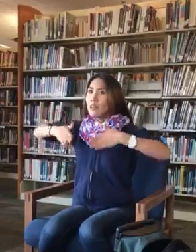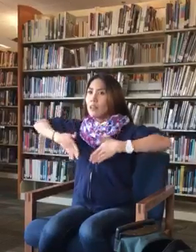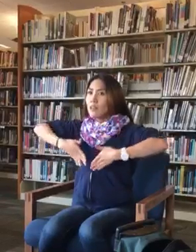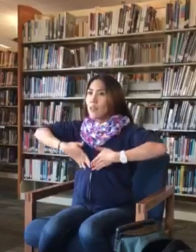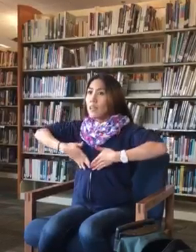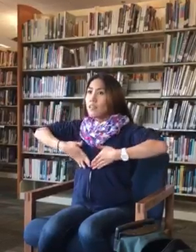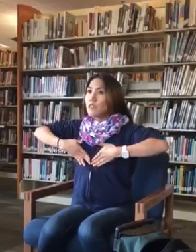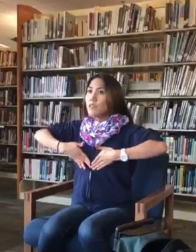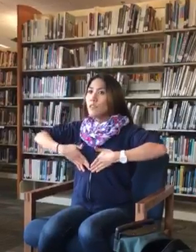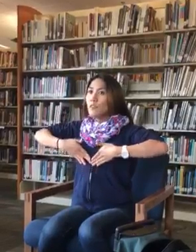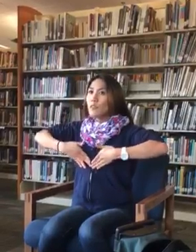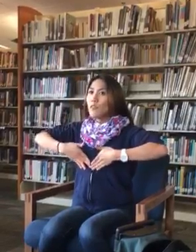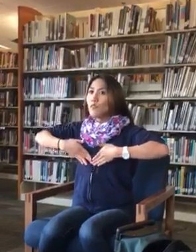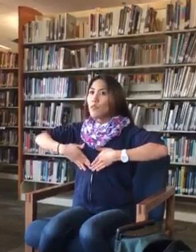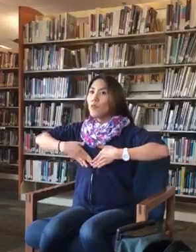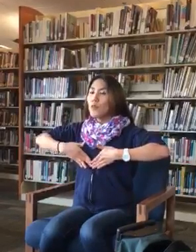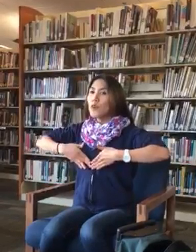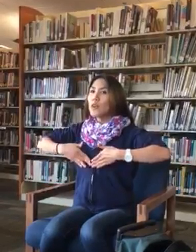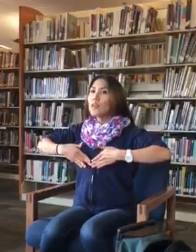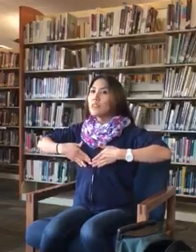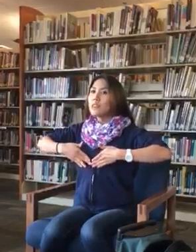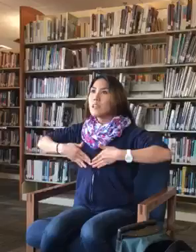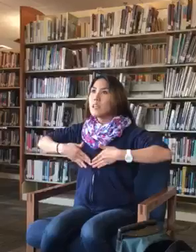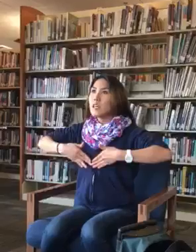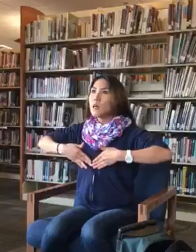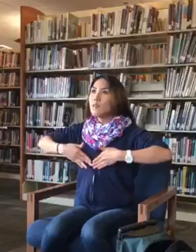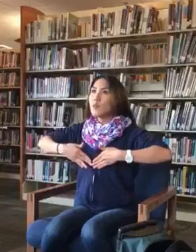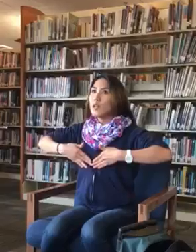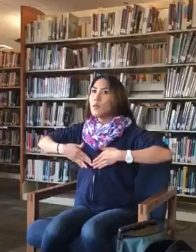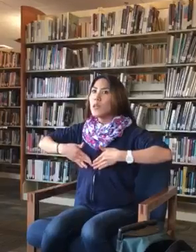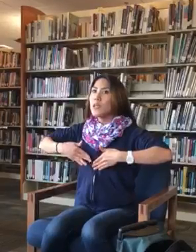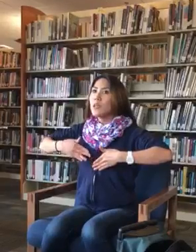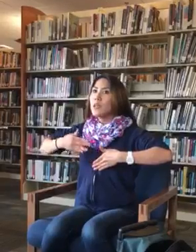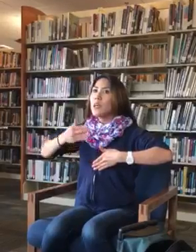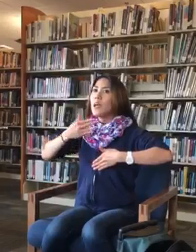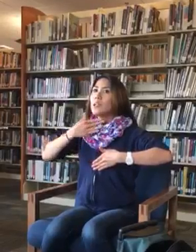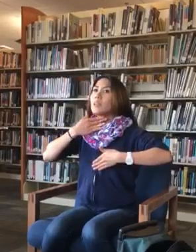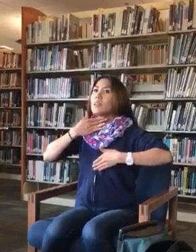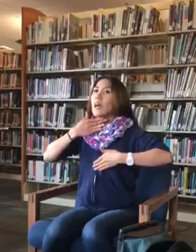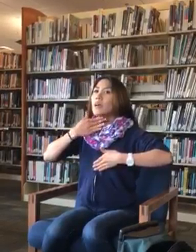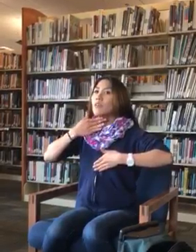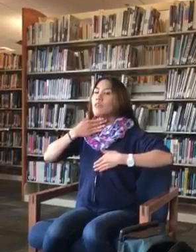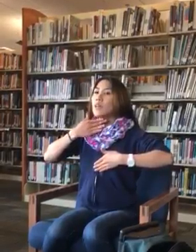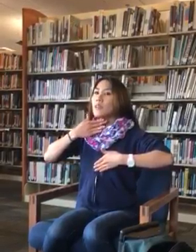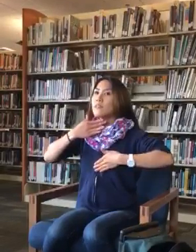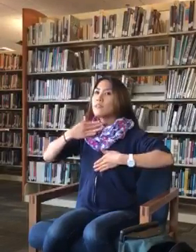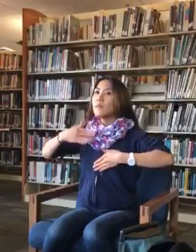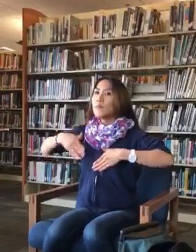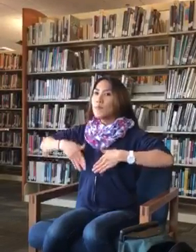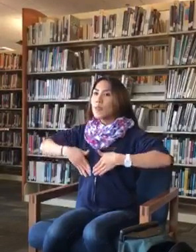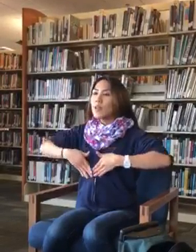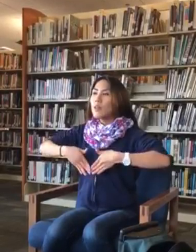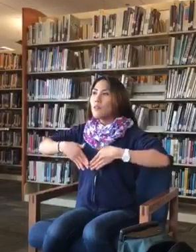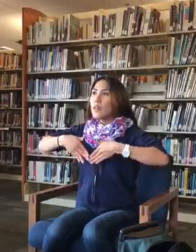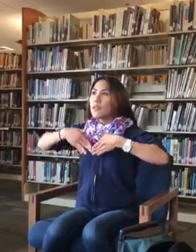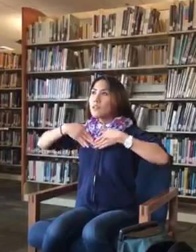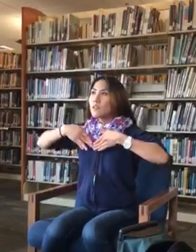the vagus nerve, for assessing swallowing and gag reflex. The vagus